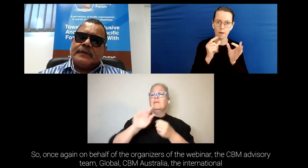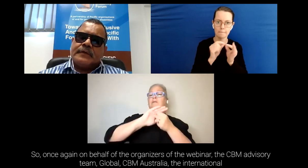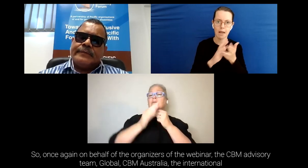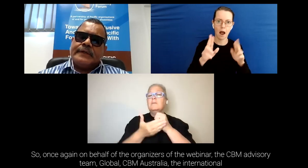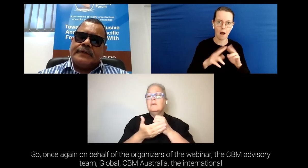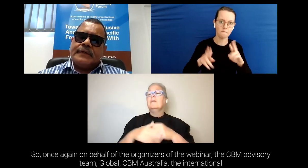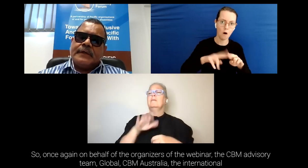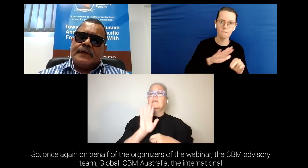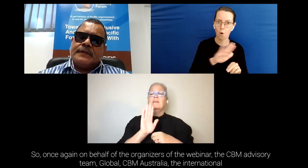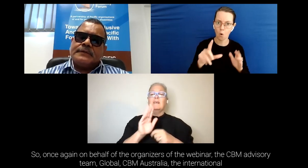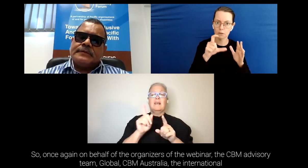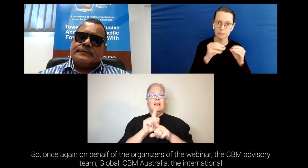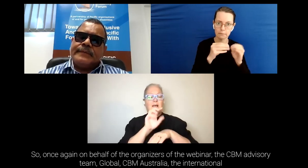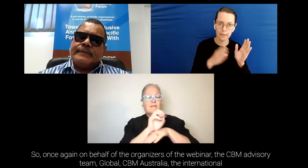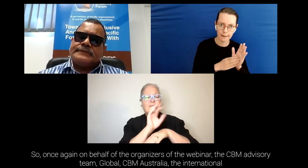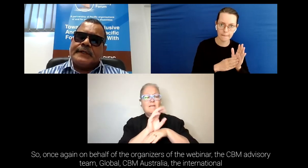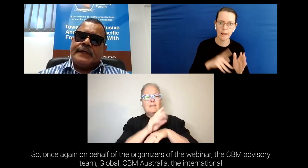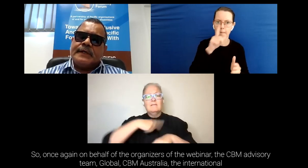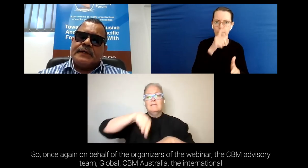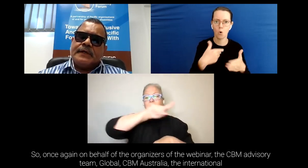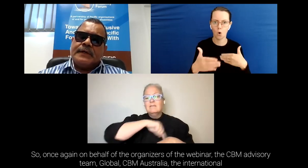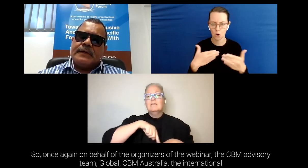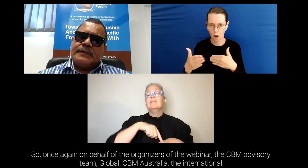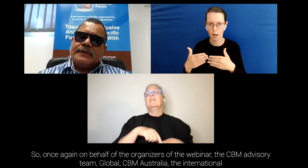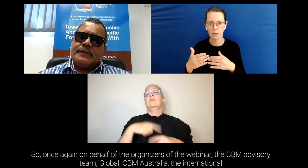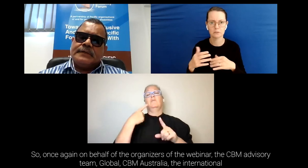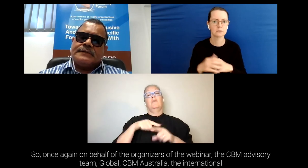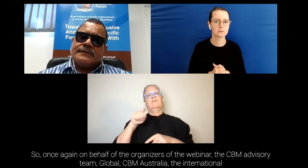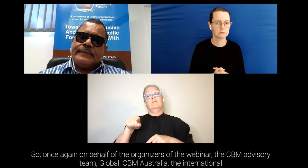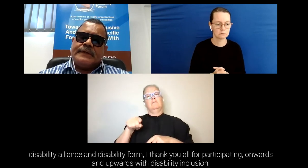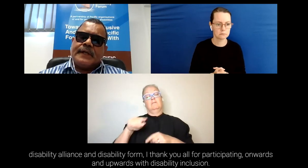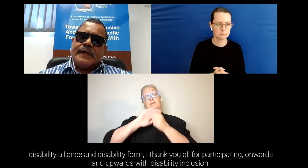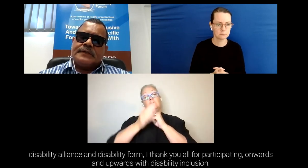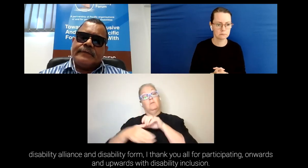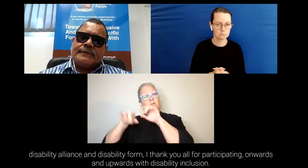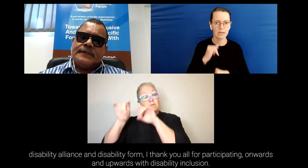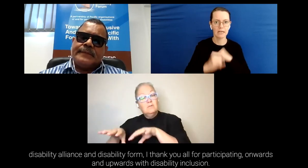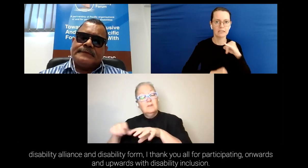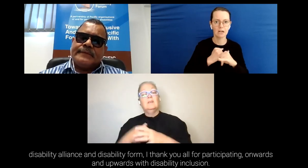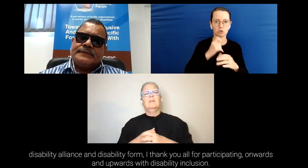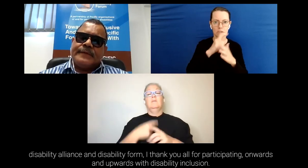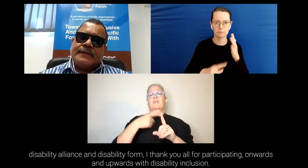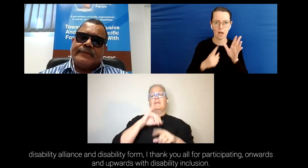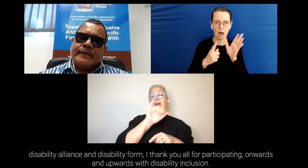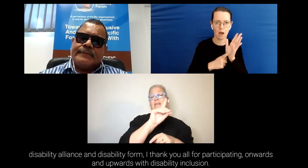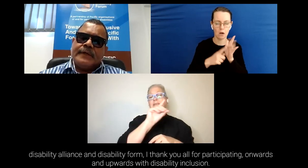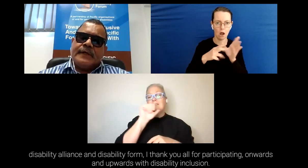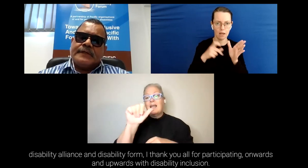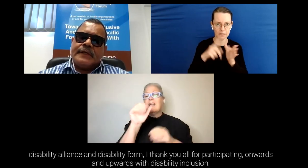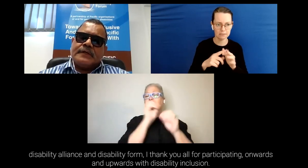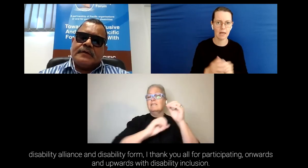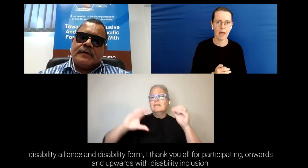Team Global, CBM Australia, the International Disability Alliance, and of course here the Pacific Disability